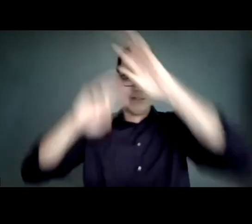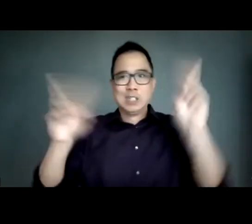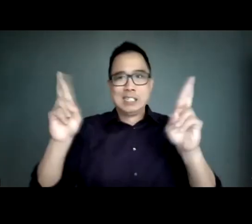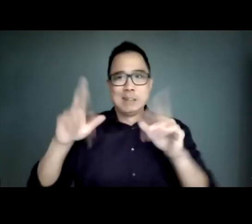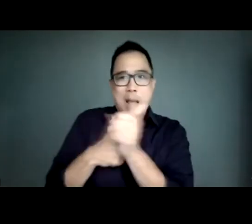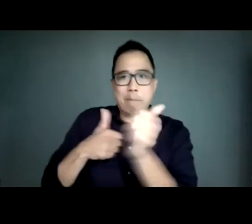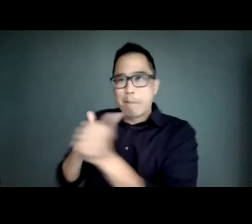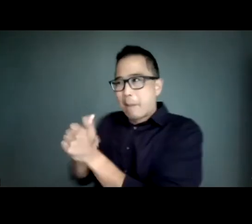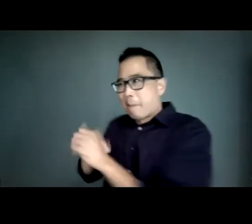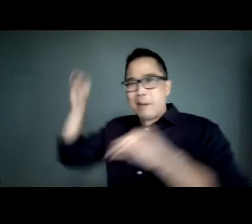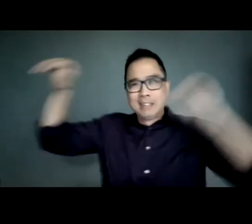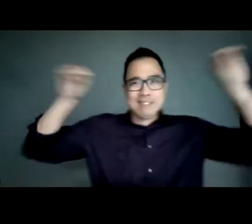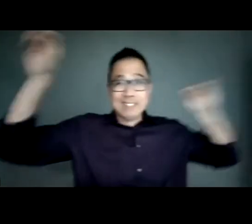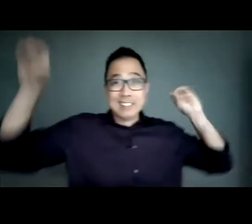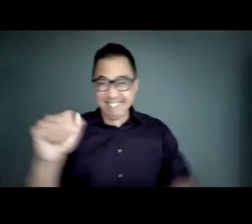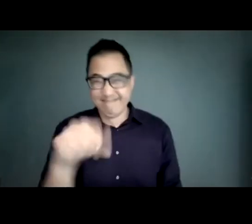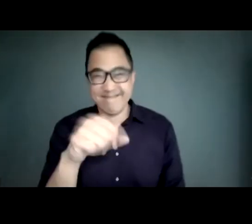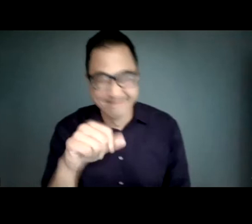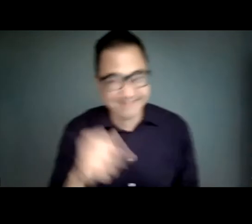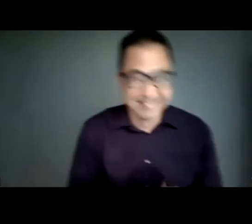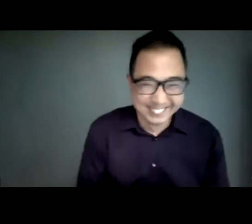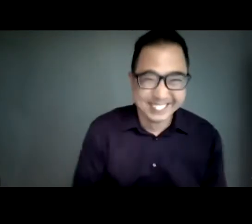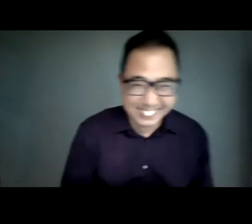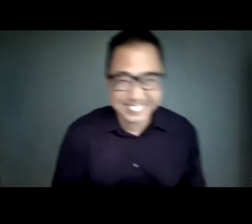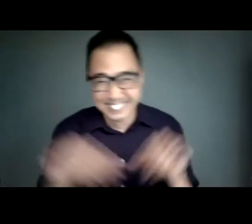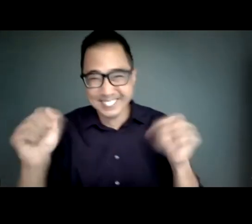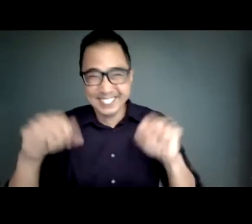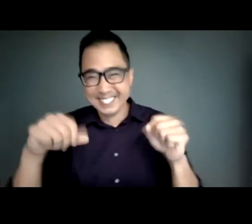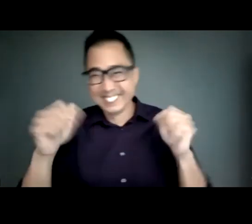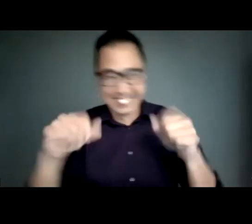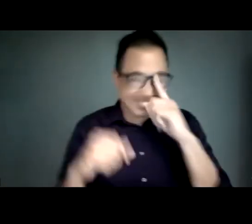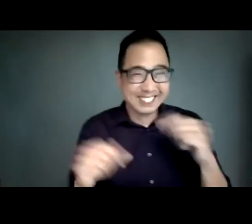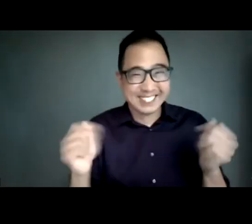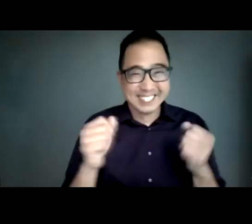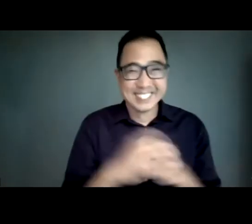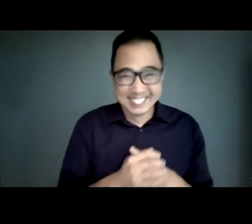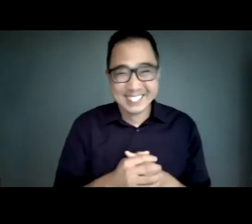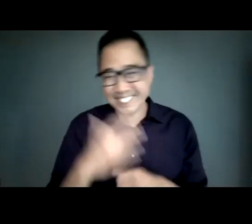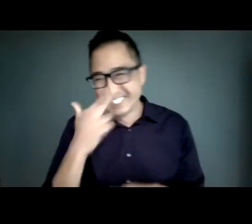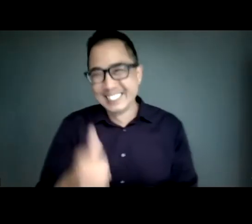Leaving a mask hanging from the car mirror like it's the newest thing above. Uh-huh.